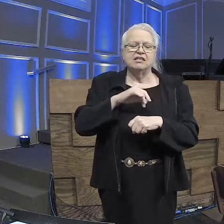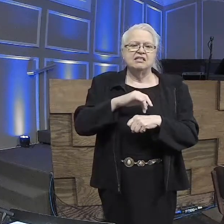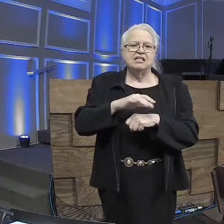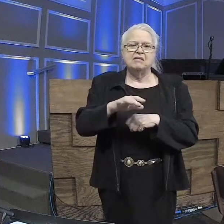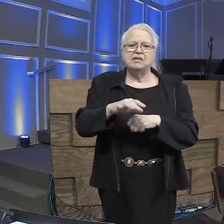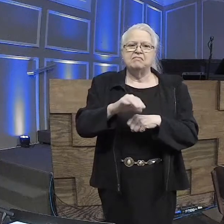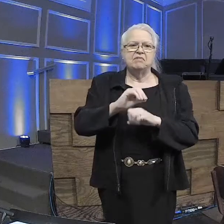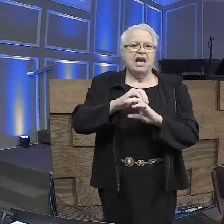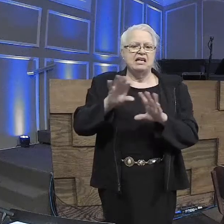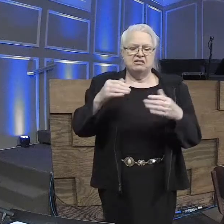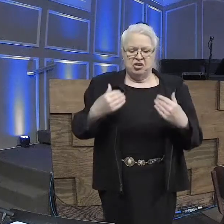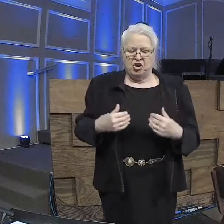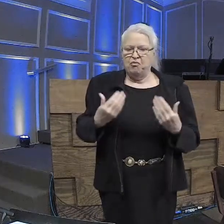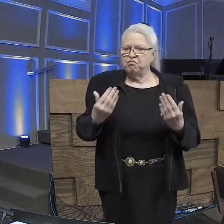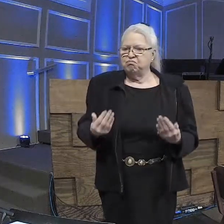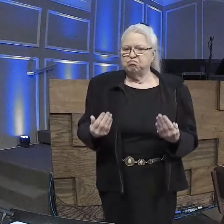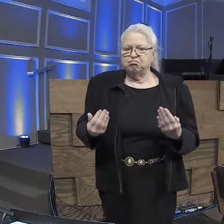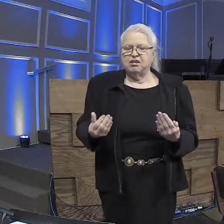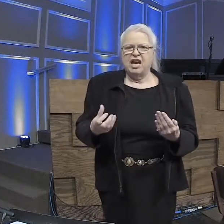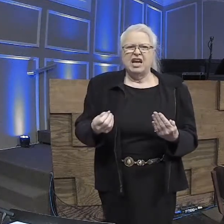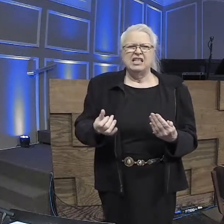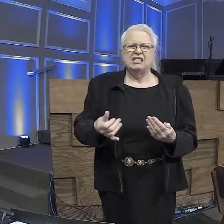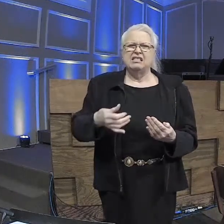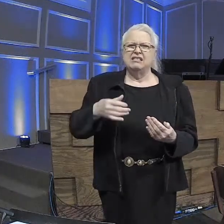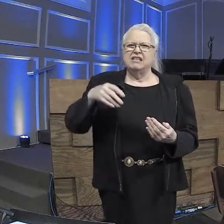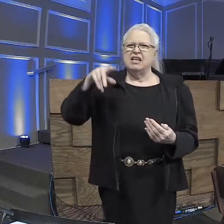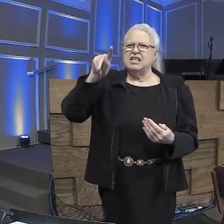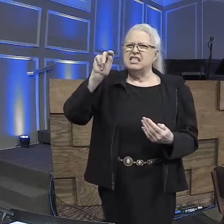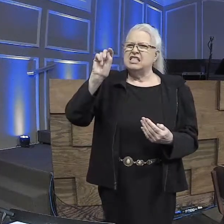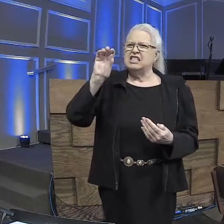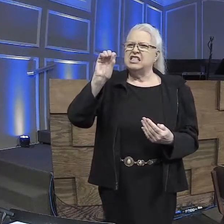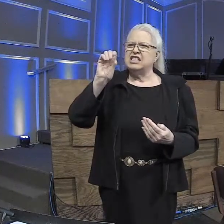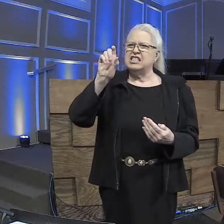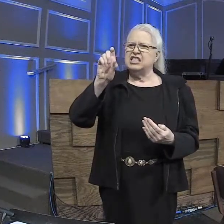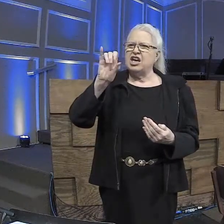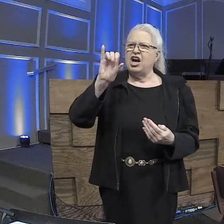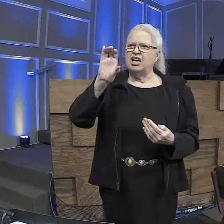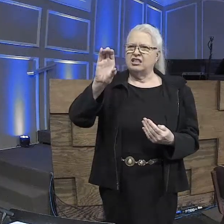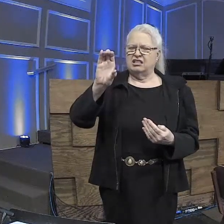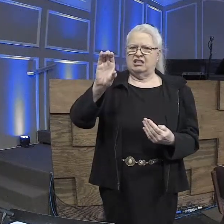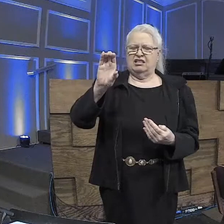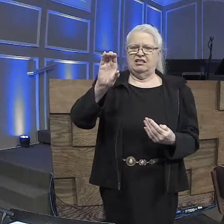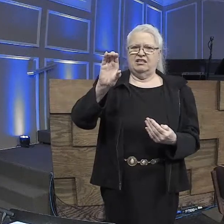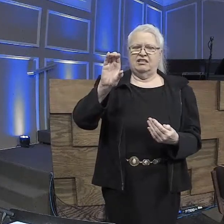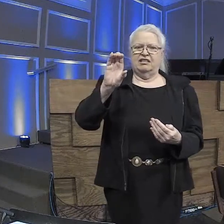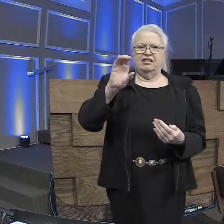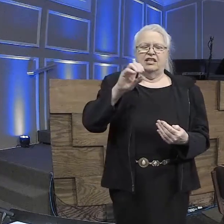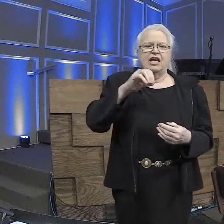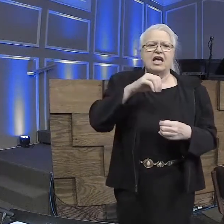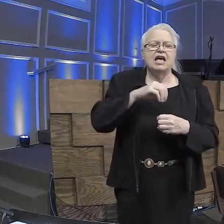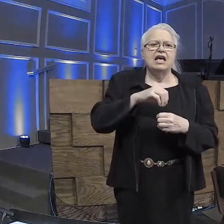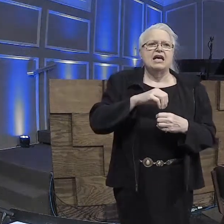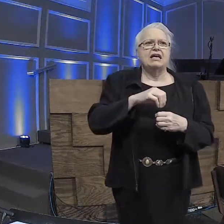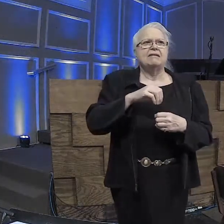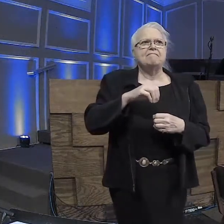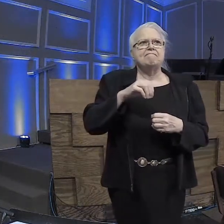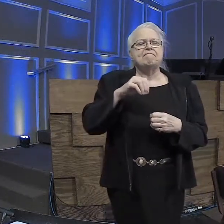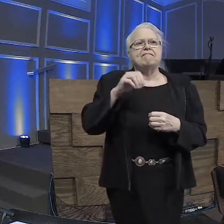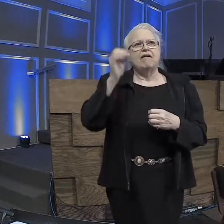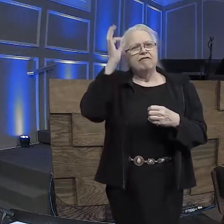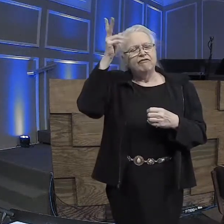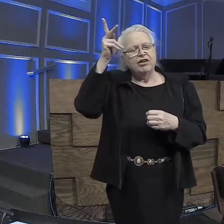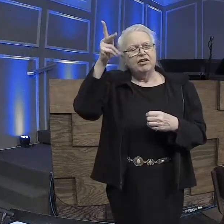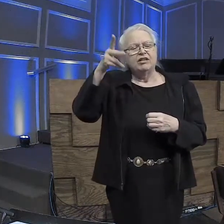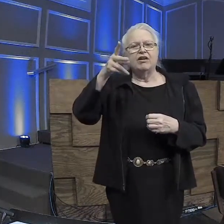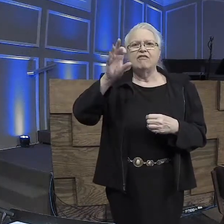no substance, and it's toxic. The 19th century had a renowned philosopher by the name of Friedrich Nietzsche.